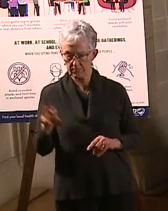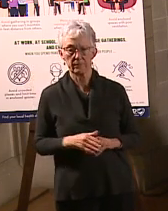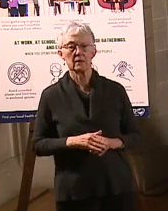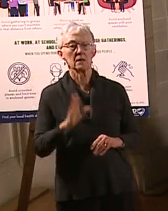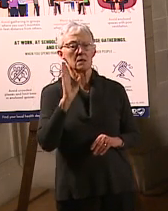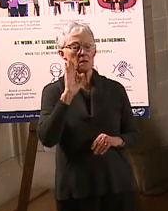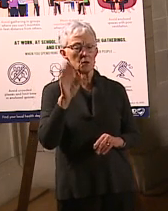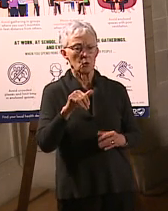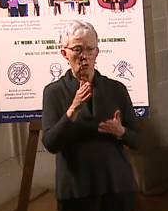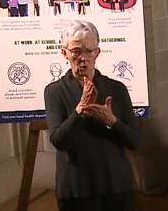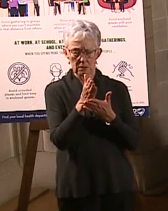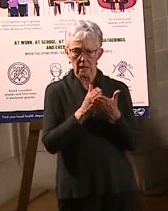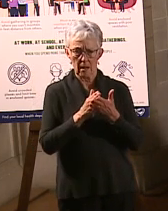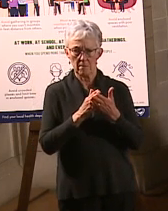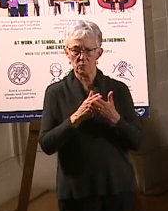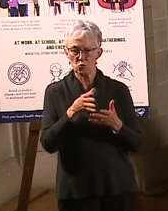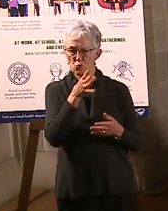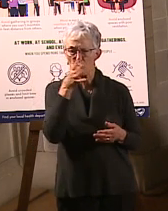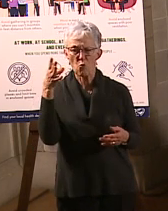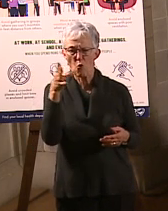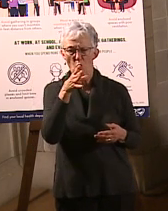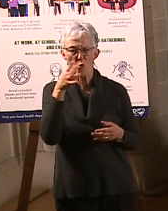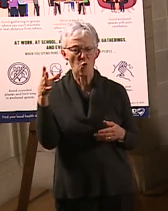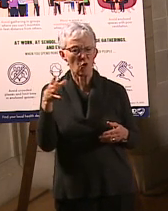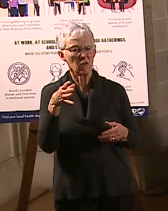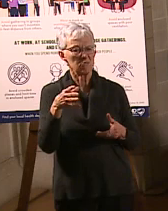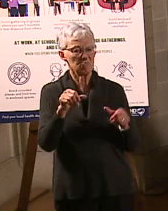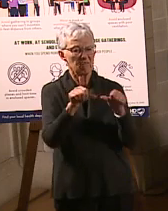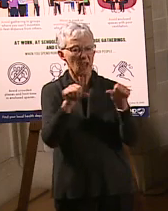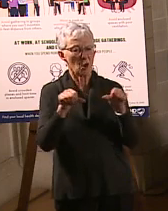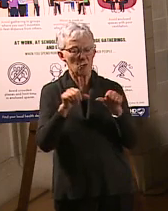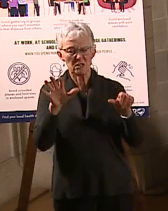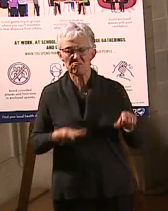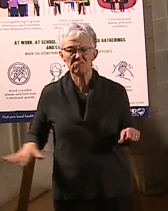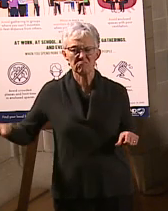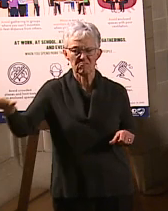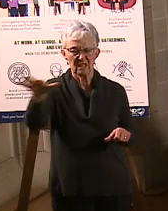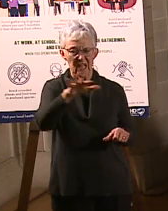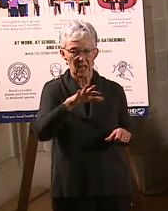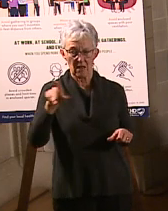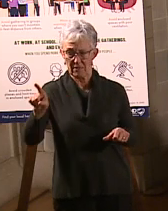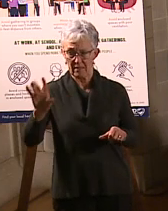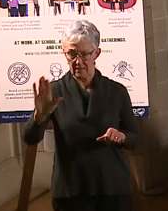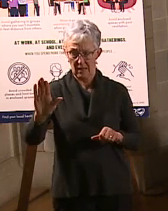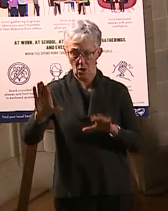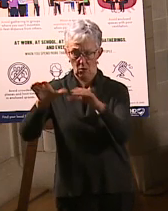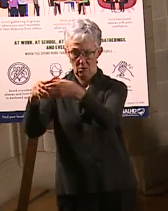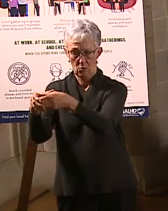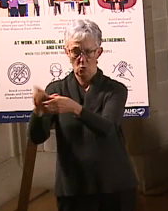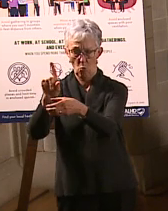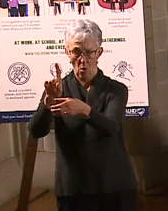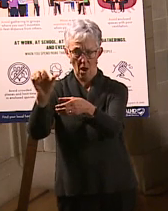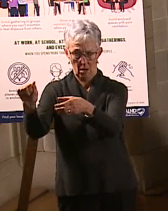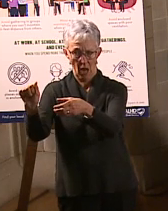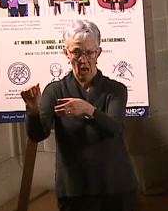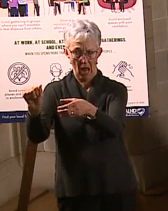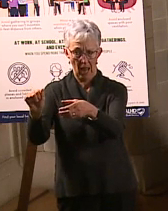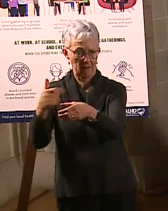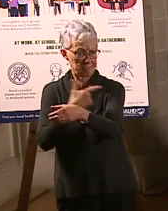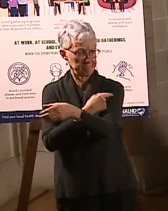the rural areas have been getting through phase 1A faster. In fact, we've got 15 of our